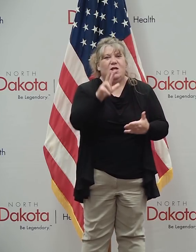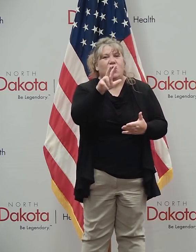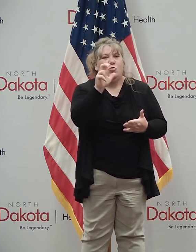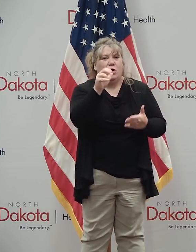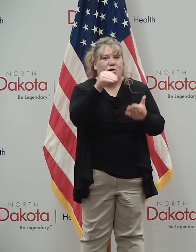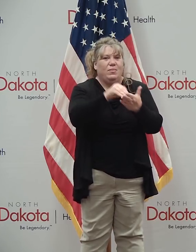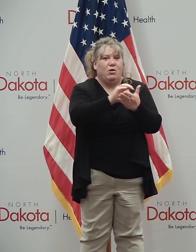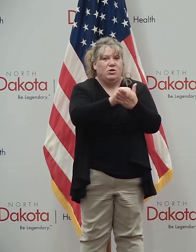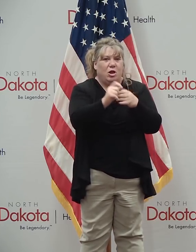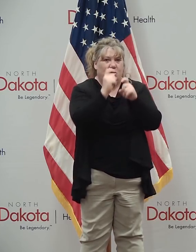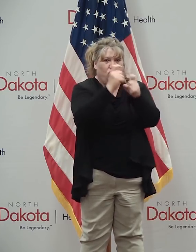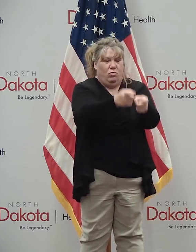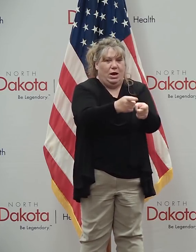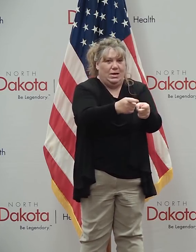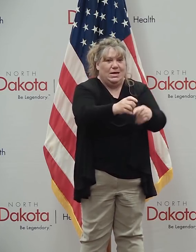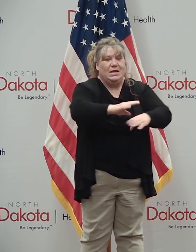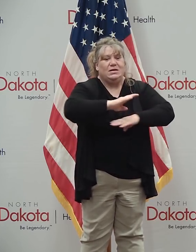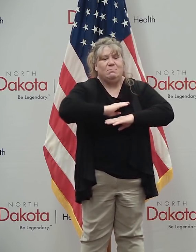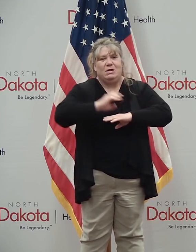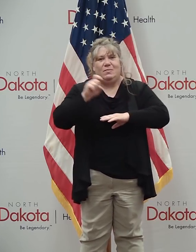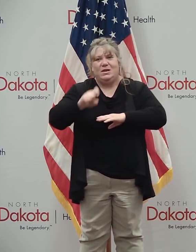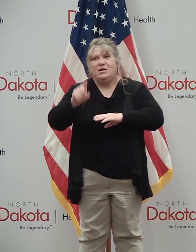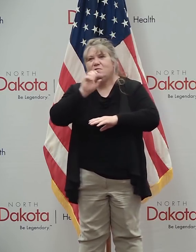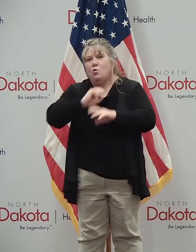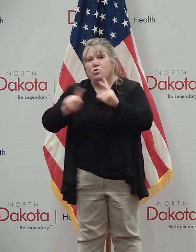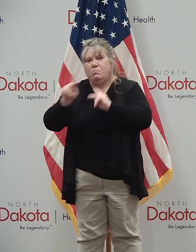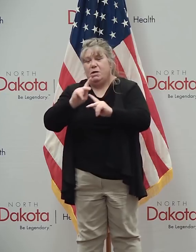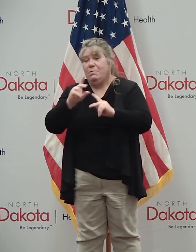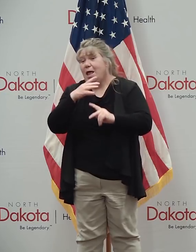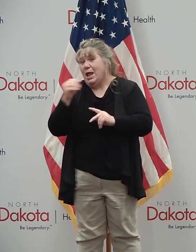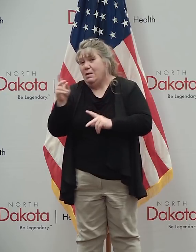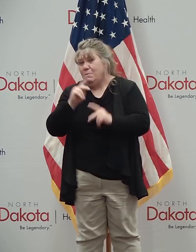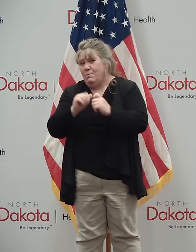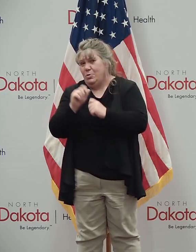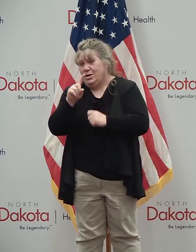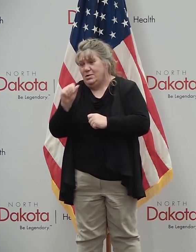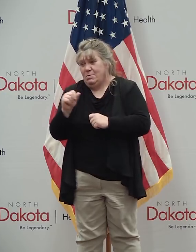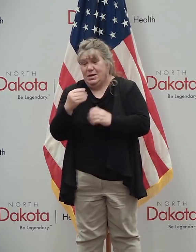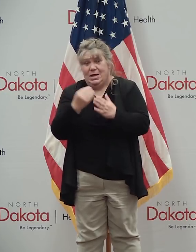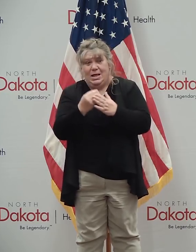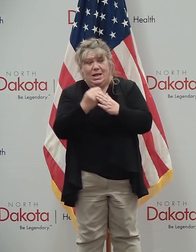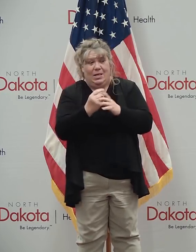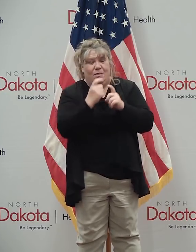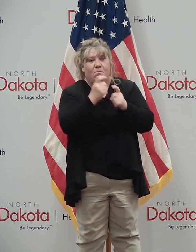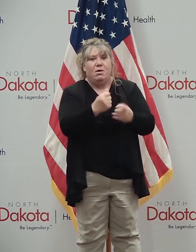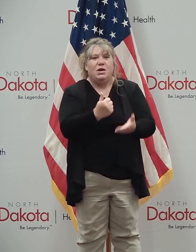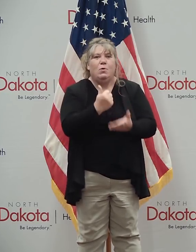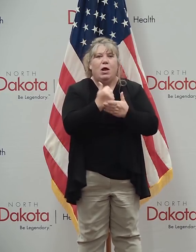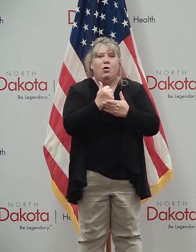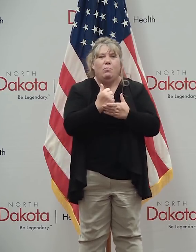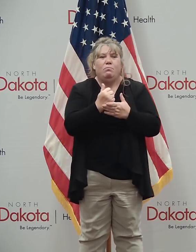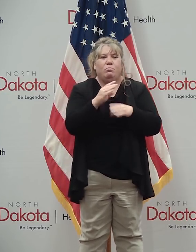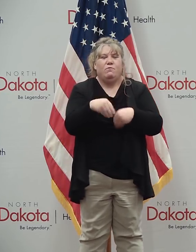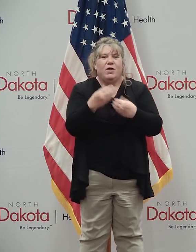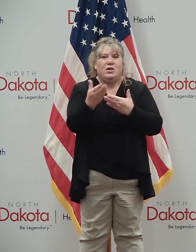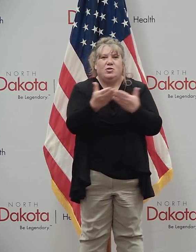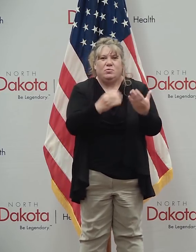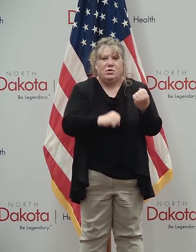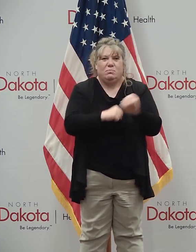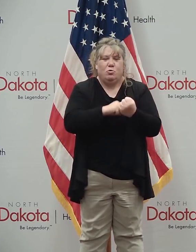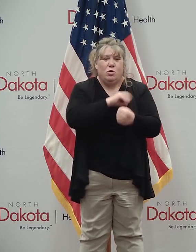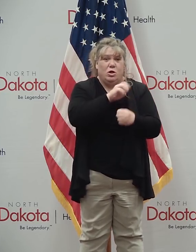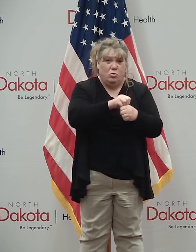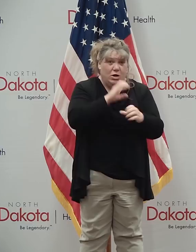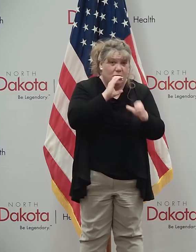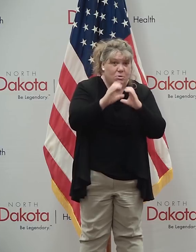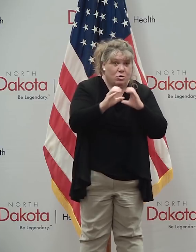grant to help meet the needs of older adults and people with disabilities. This grant funding will help us bring needed services and support, including